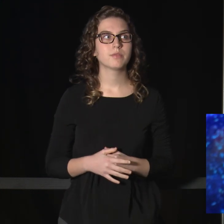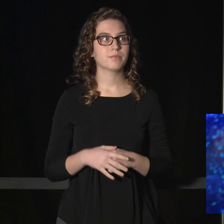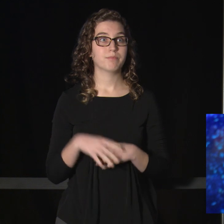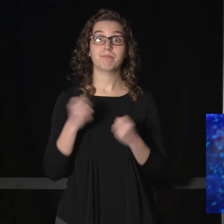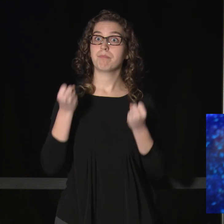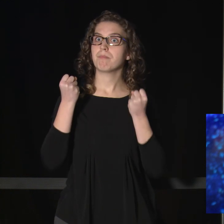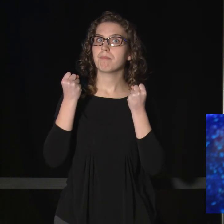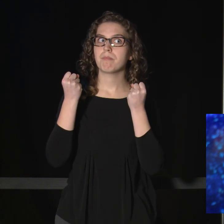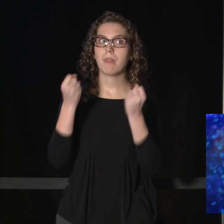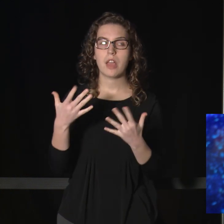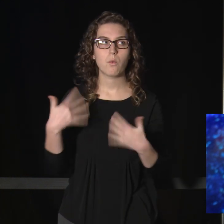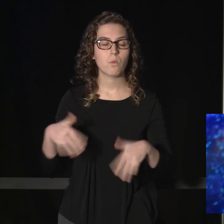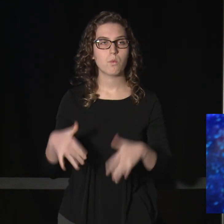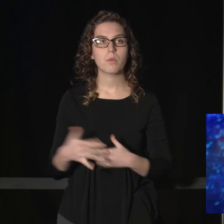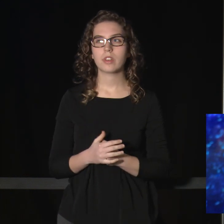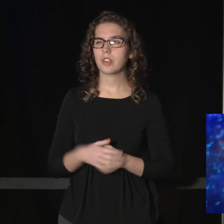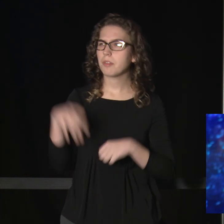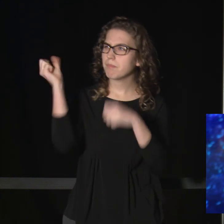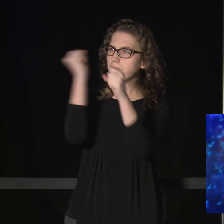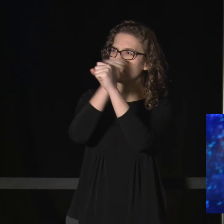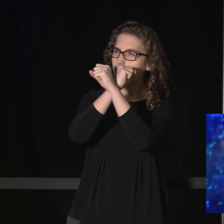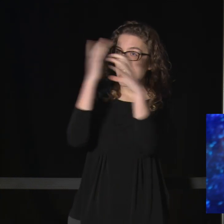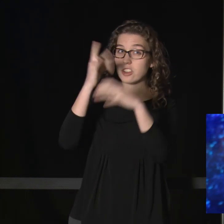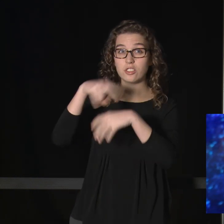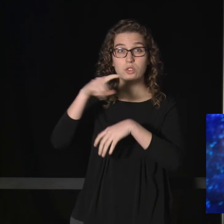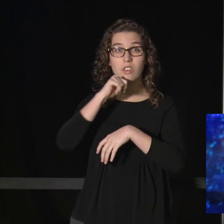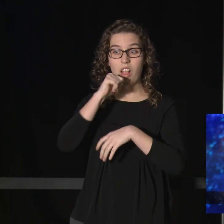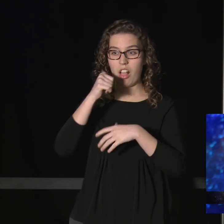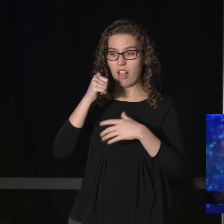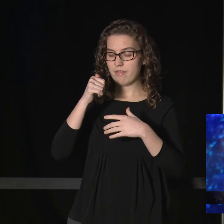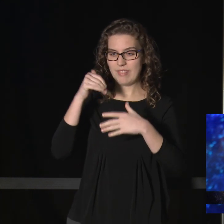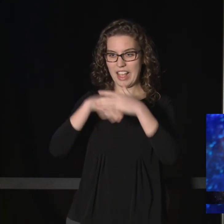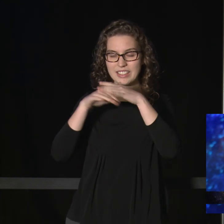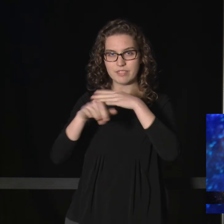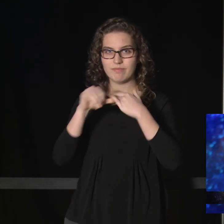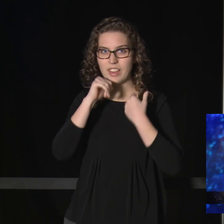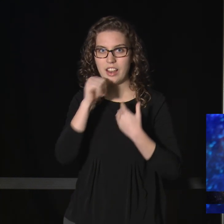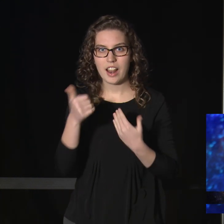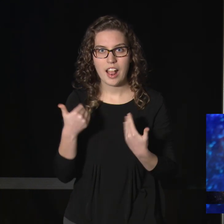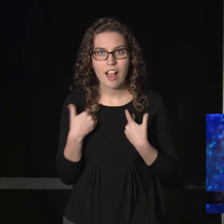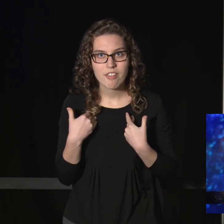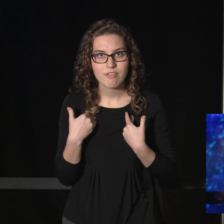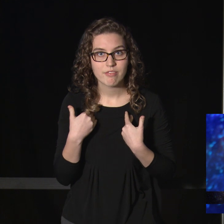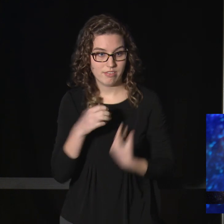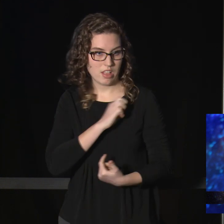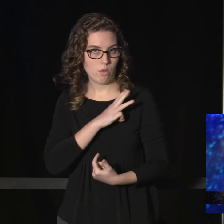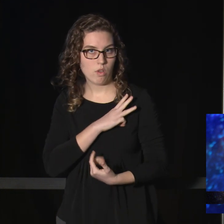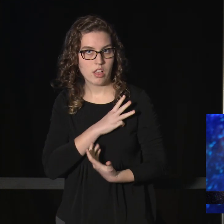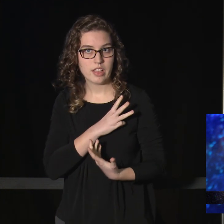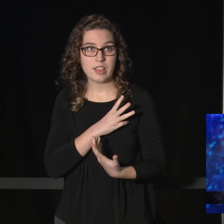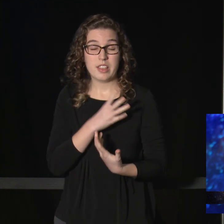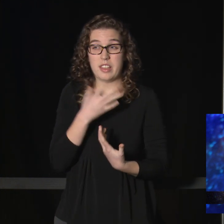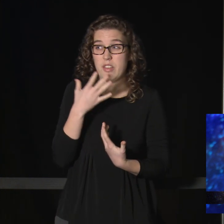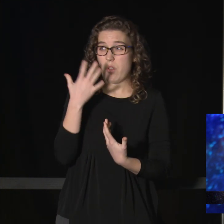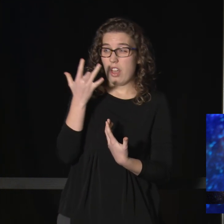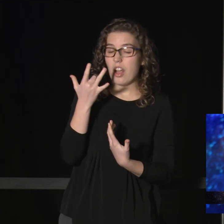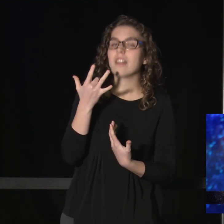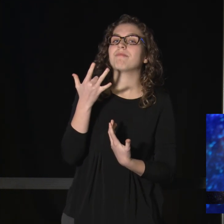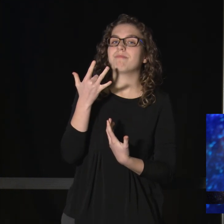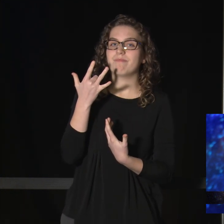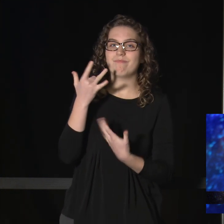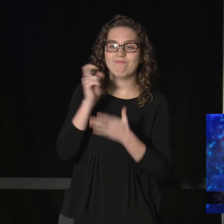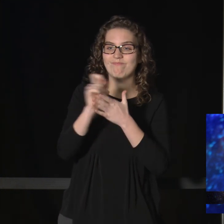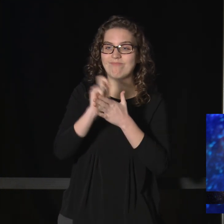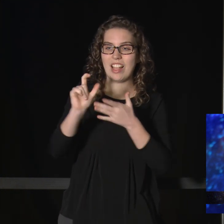imagine if you did not have access to the writings of Ellen White because it was written in a language you could not